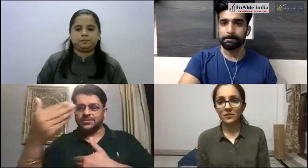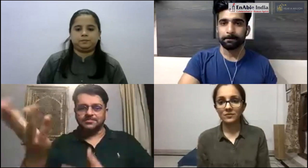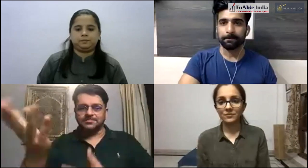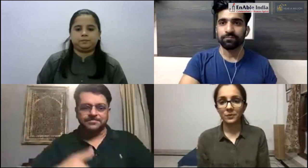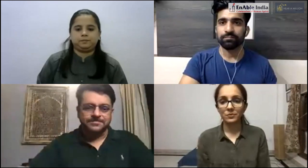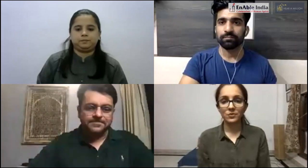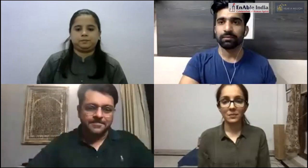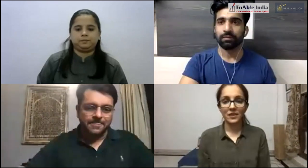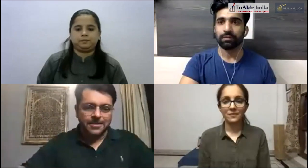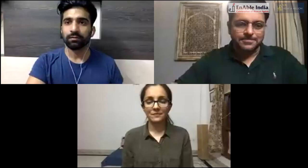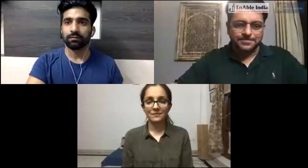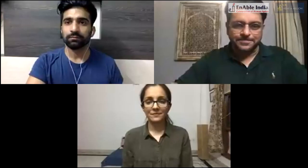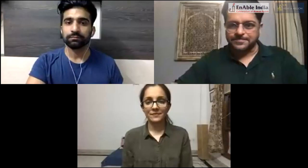ready for people to come in.